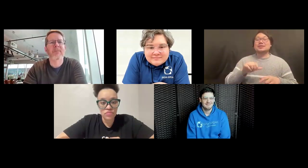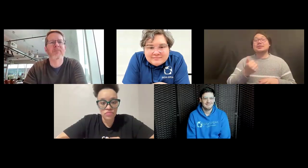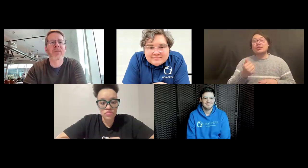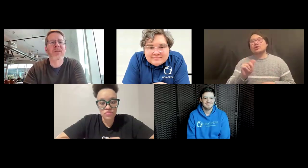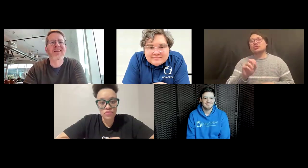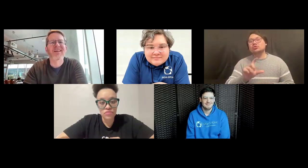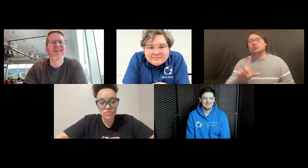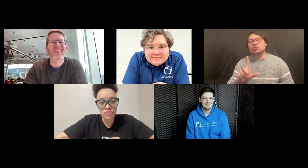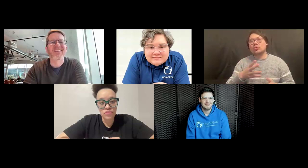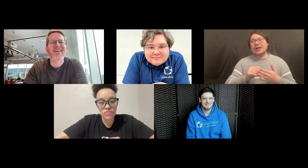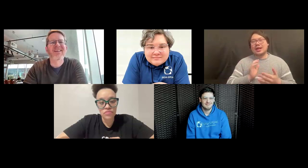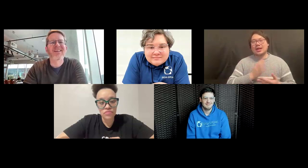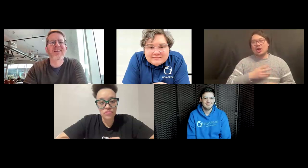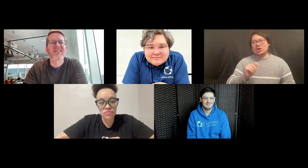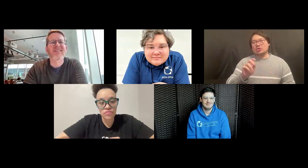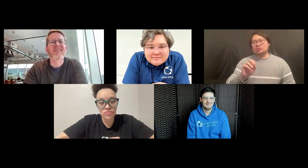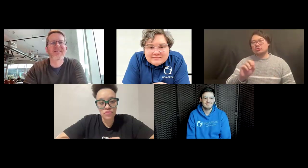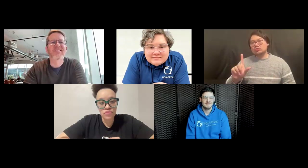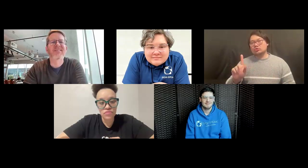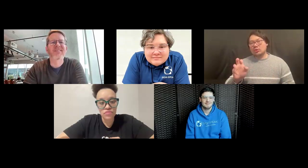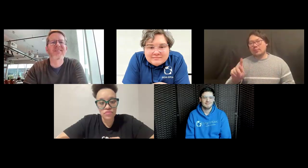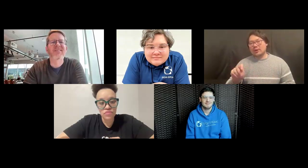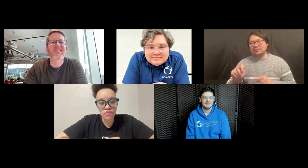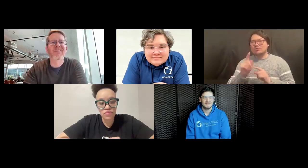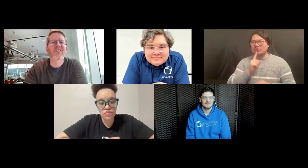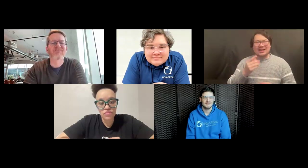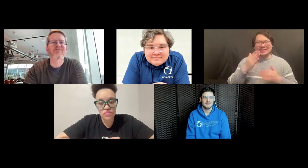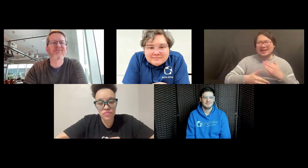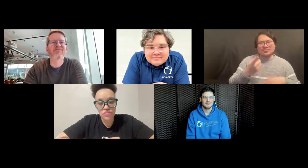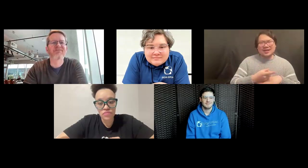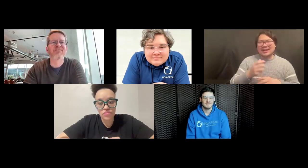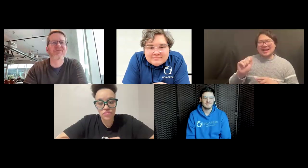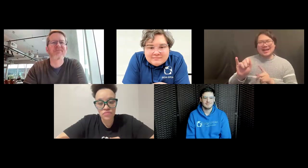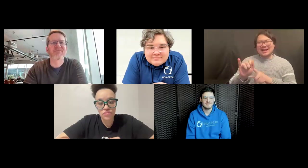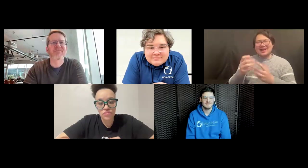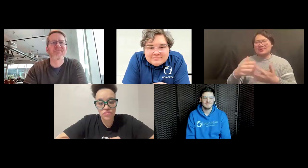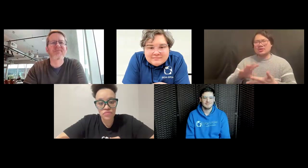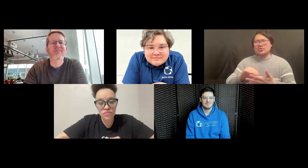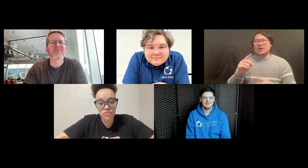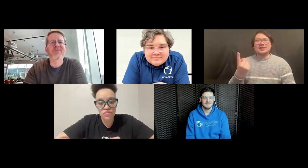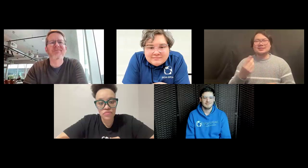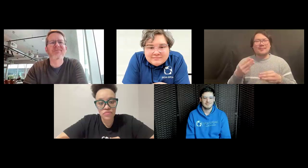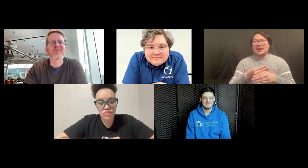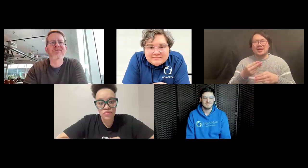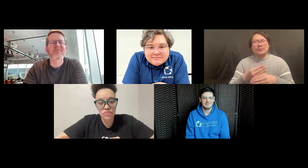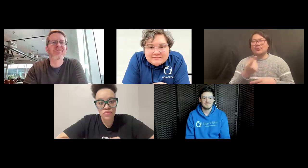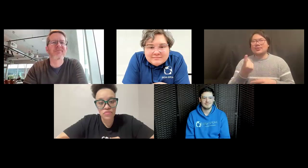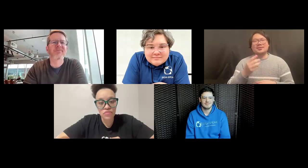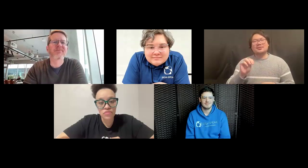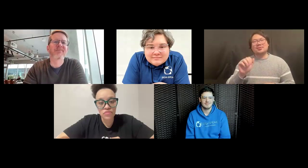should not be afraid of it. It's just another tool, and at the end of the day, AI is just something that it's